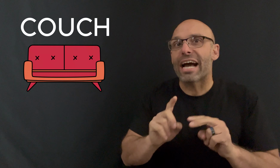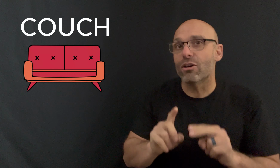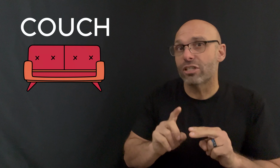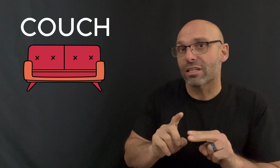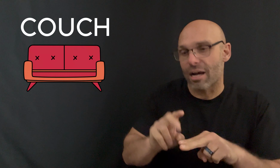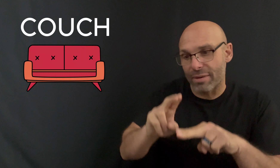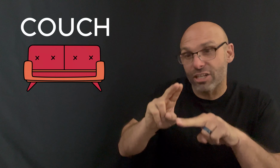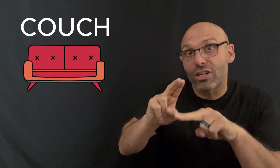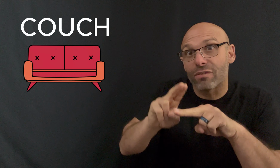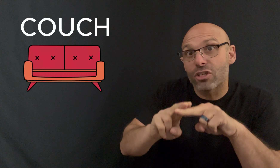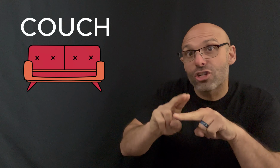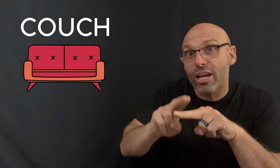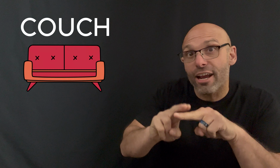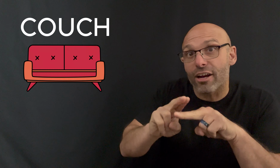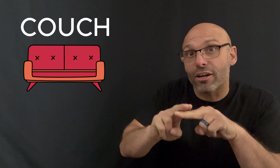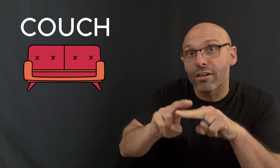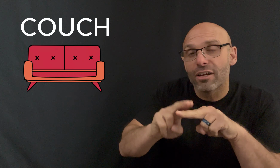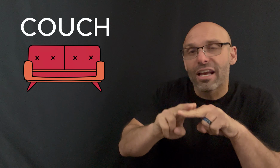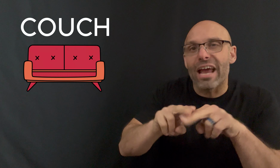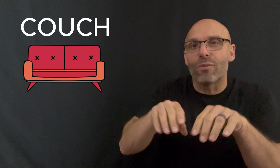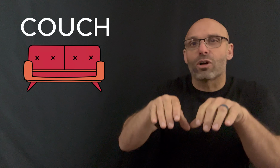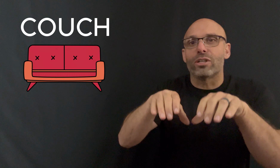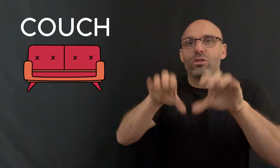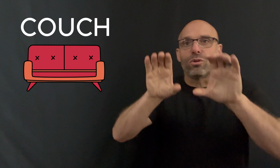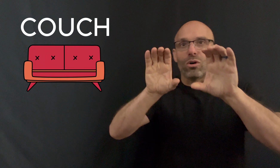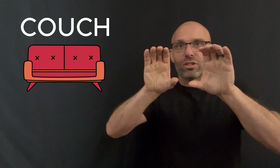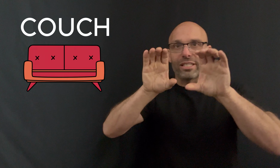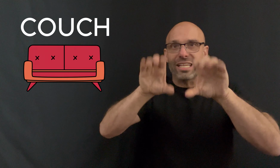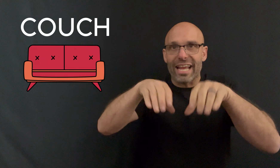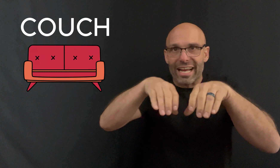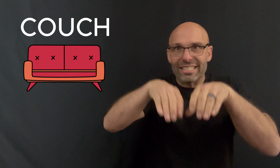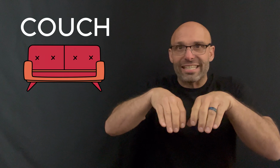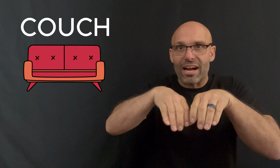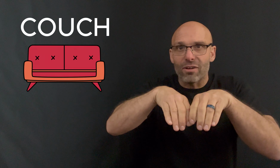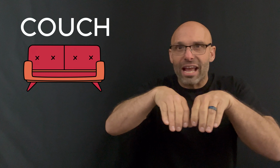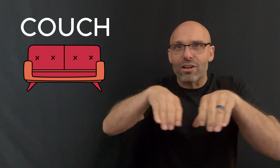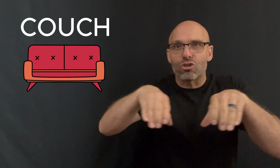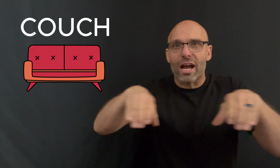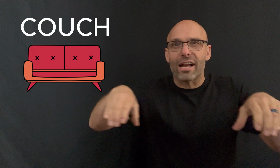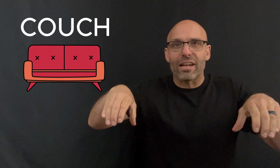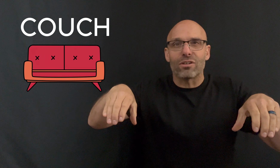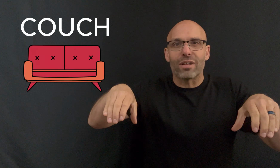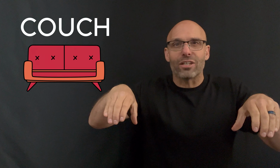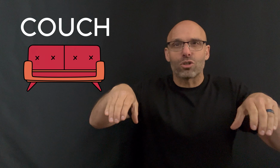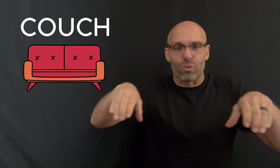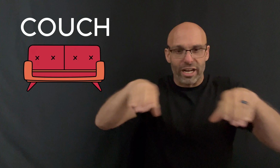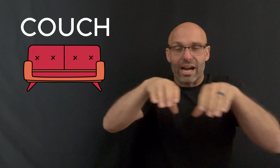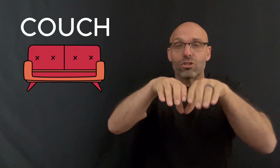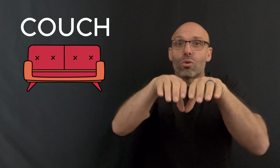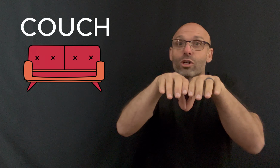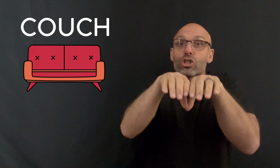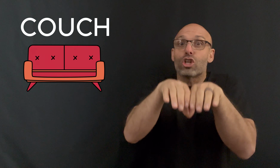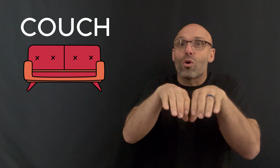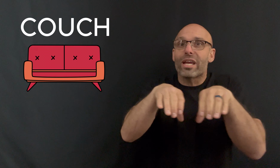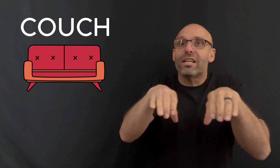is a combination of chair, and then we're going to hold C hands down and drag and spread it out. So we're showing